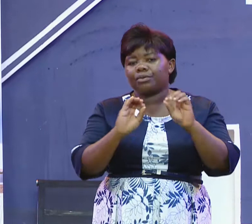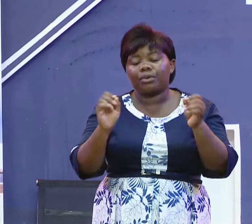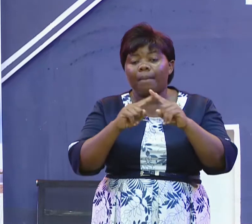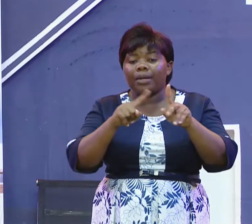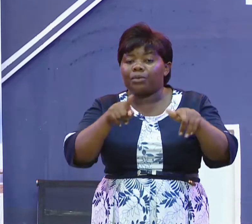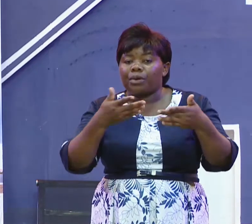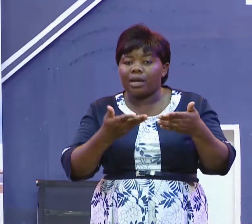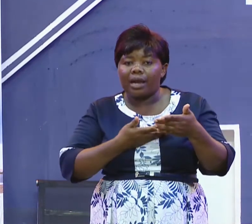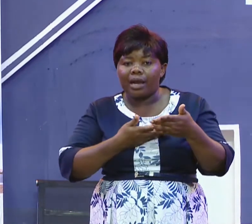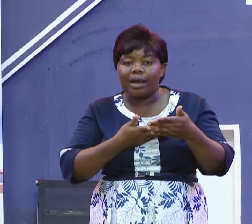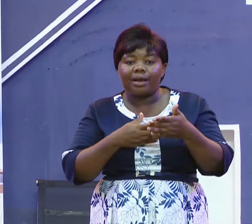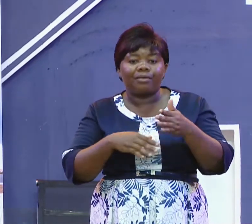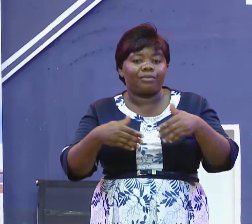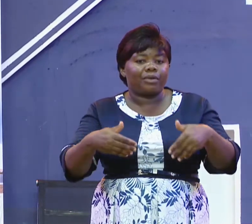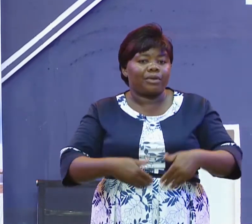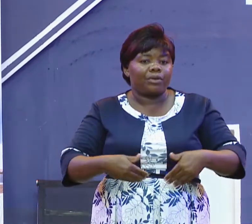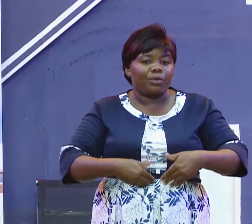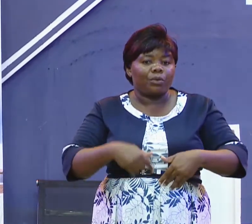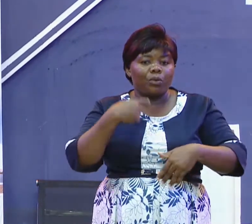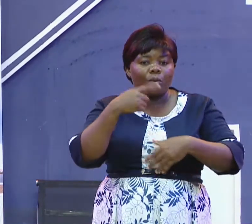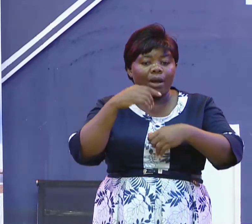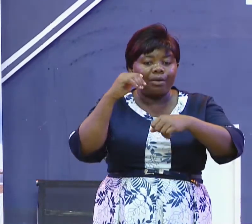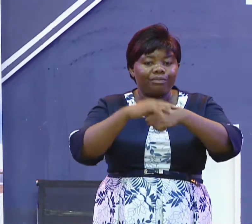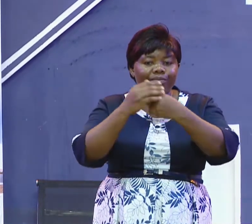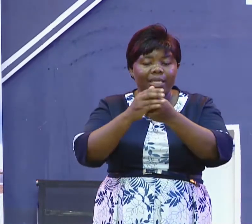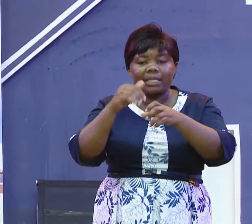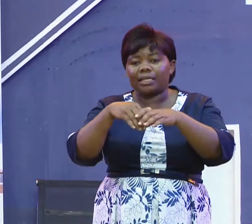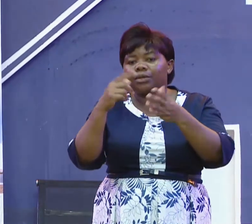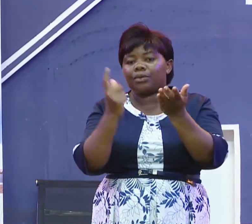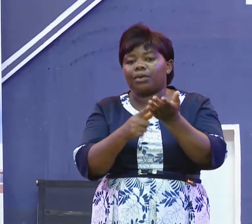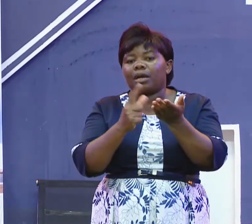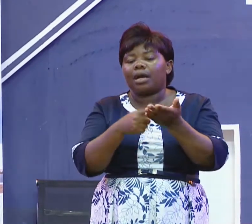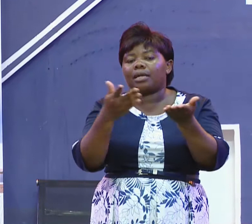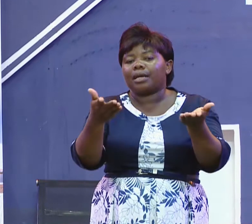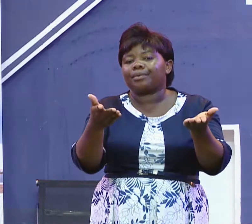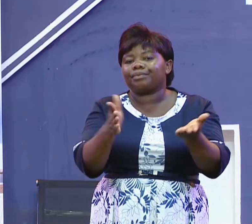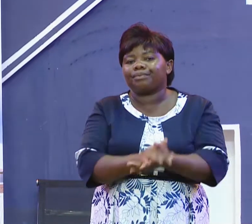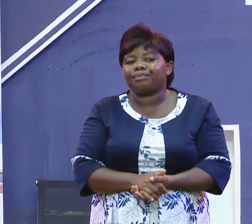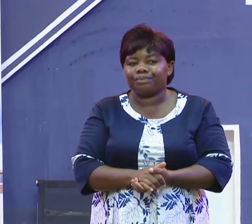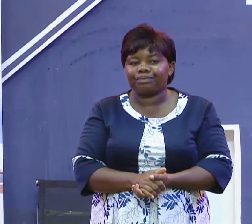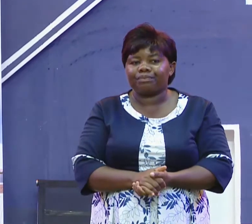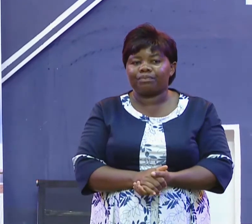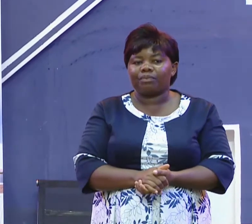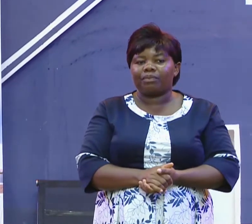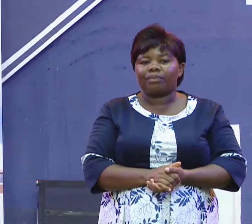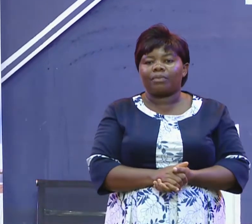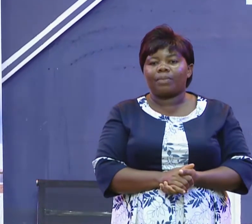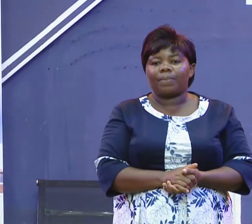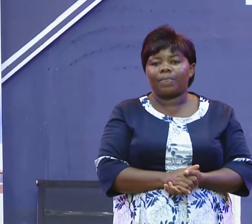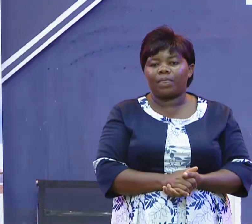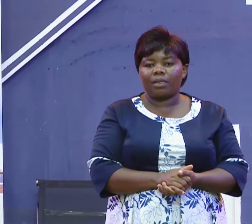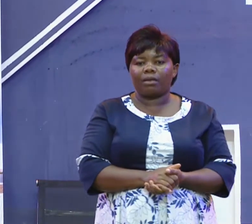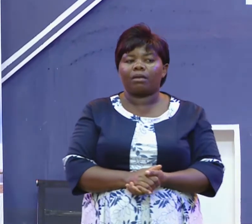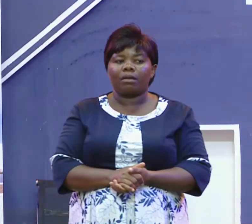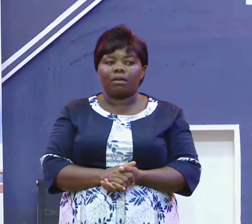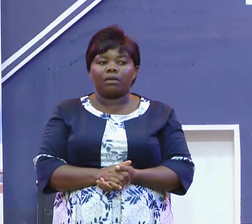tubeere ne bamusigansimbi abakoleddwa mu ggwanga lyabwe. To see that we have CEOs who are not